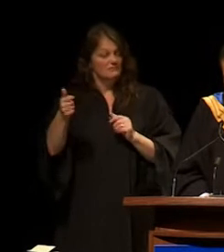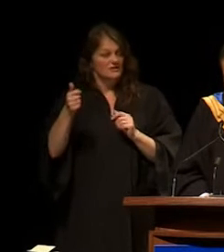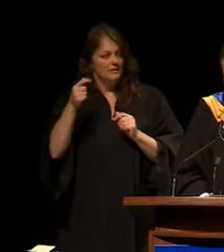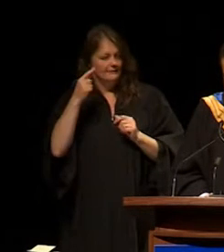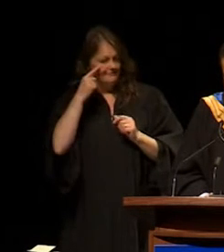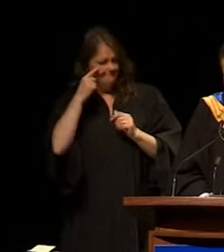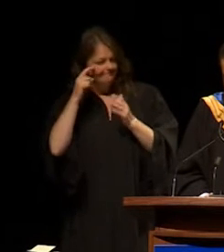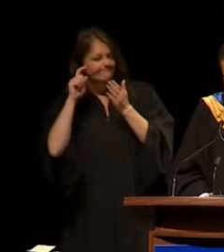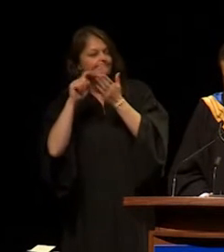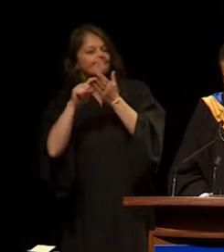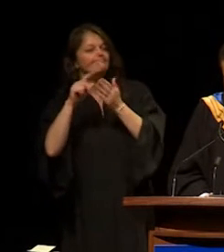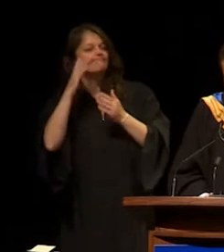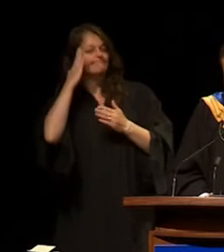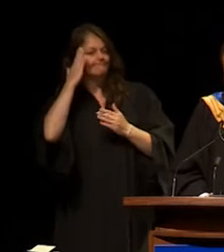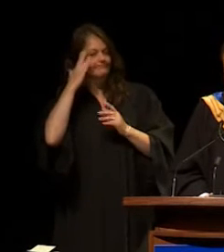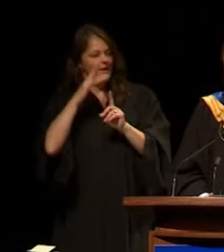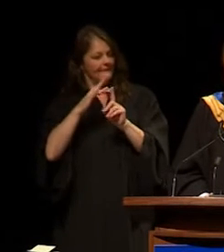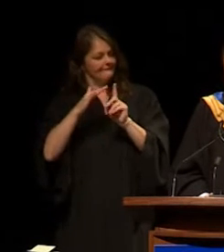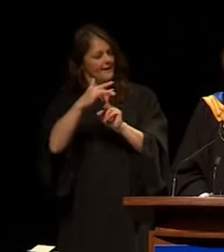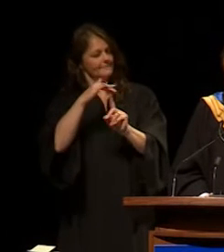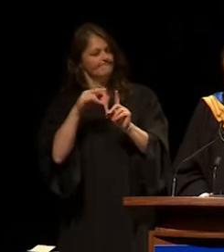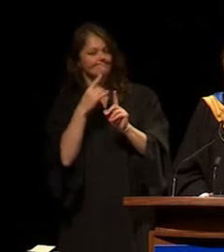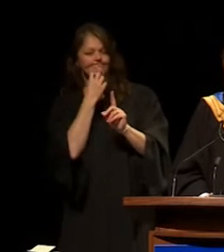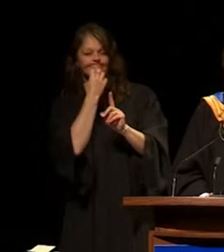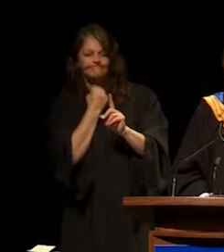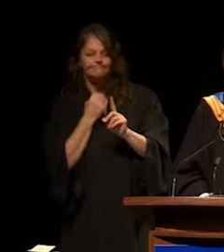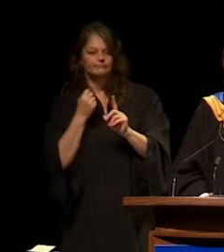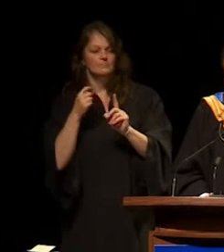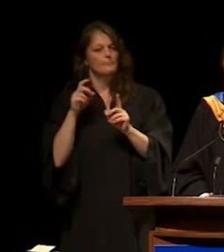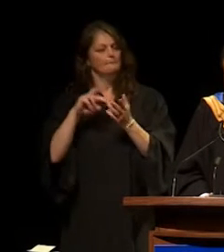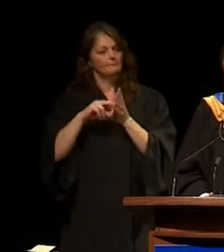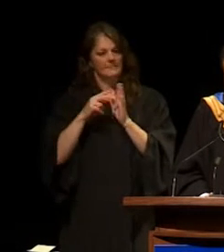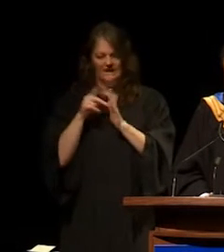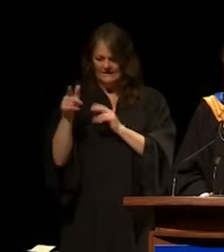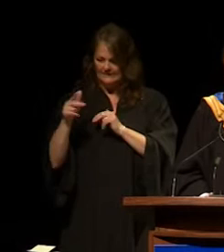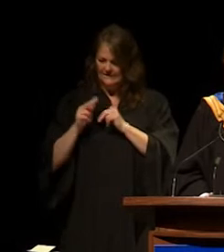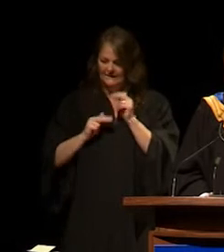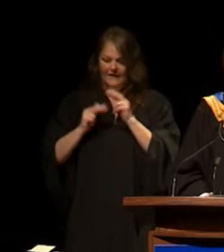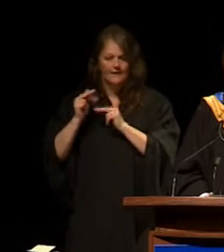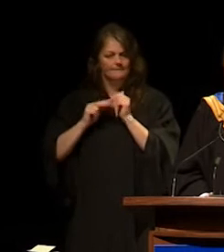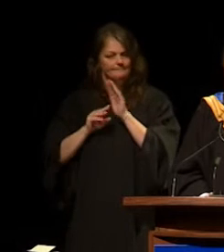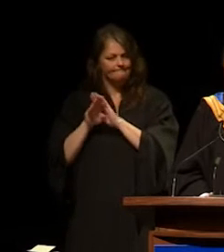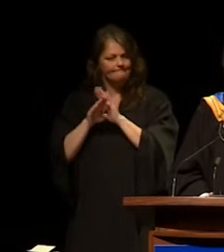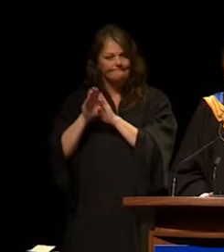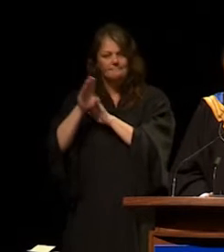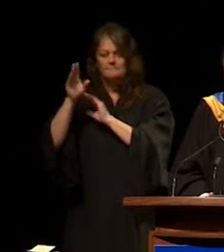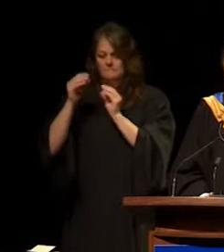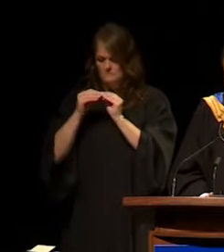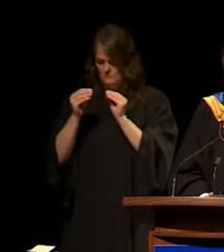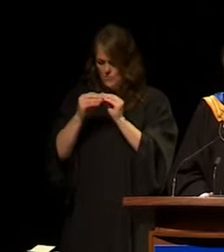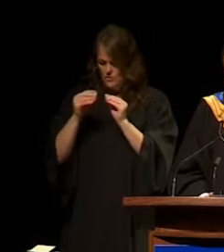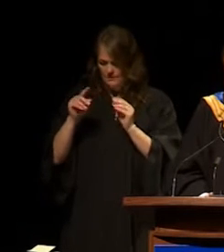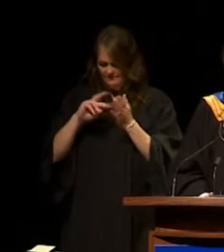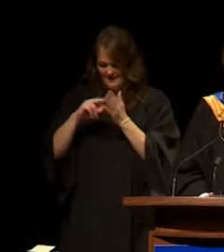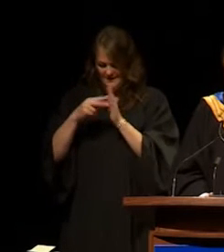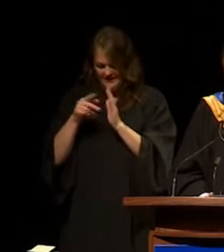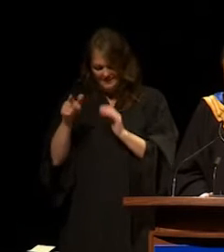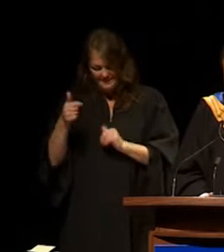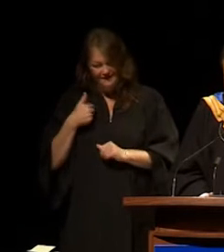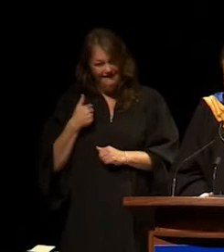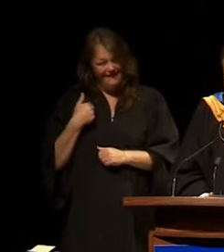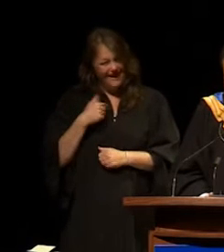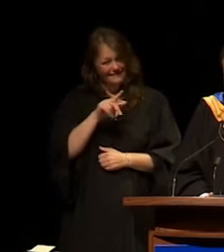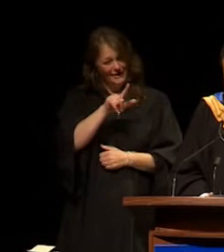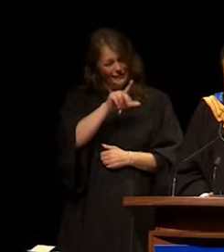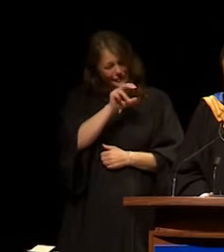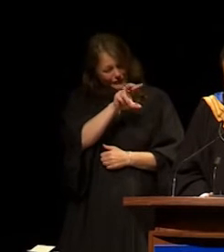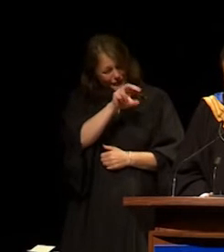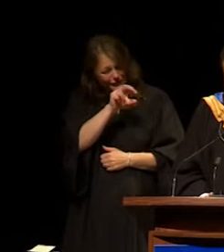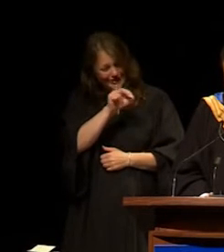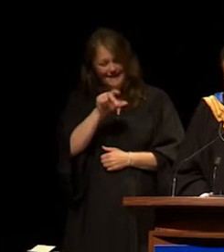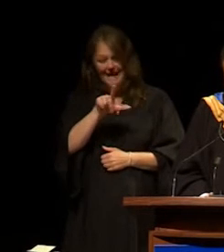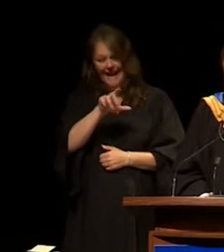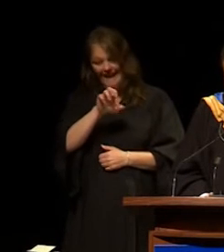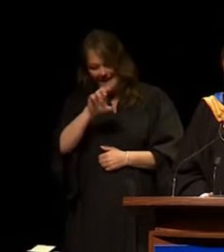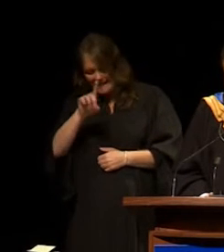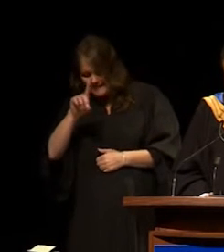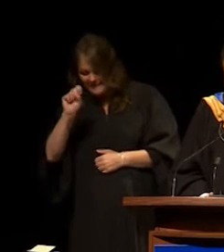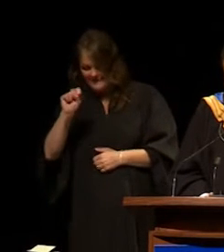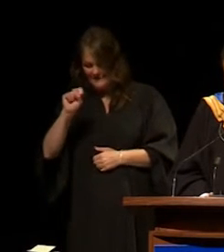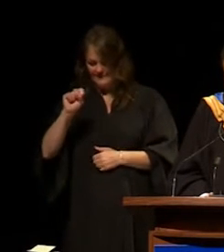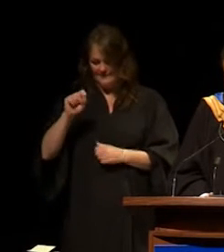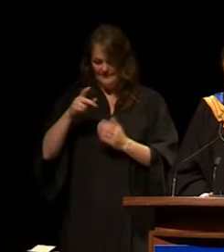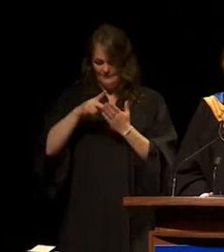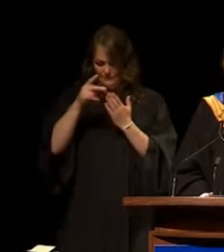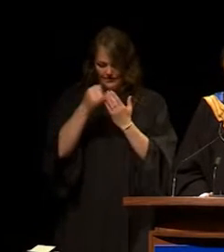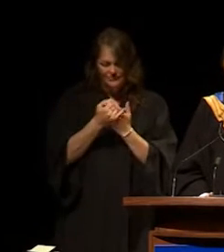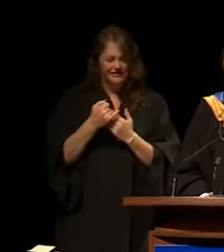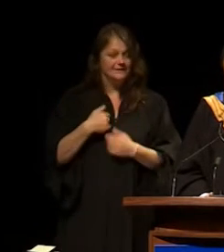in sustainable development with over three LEEDs projects and more than 9 million